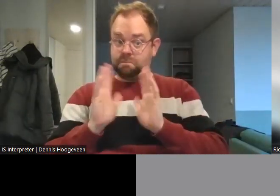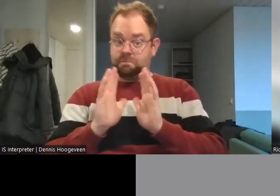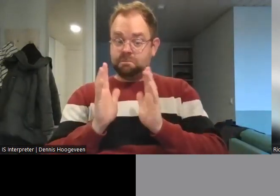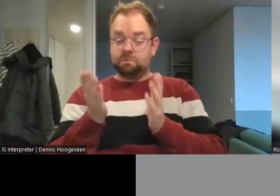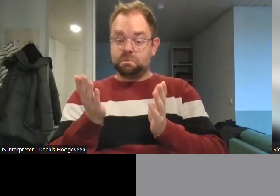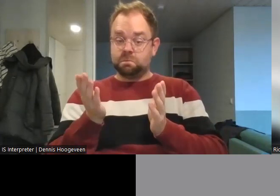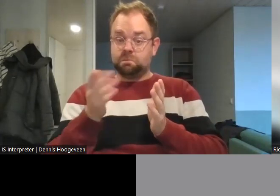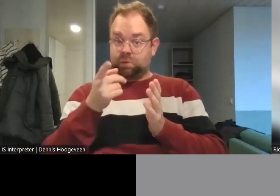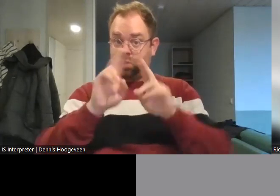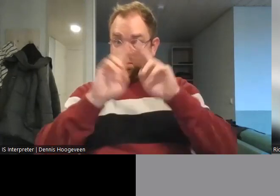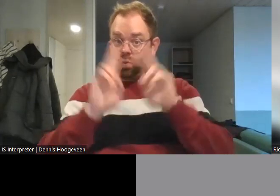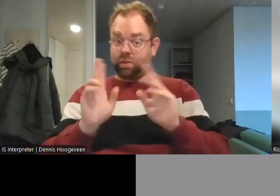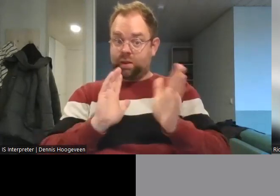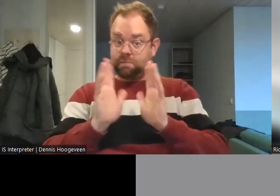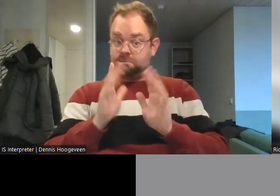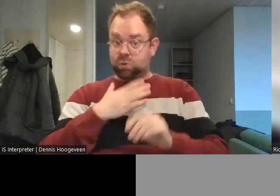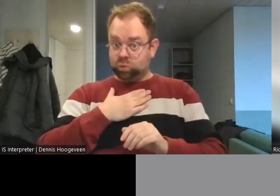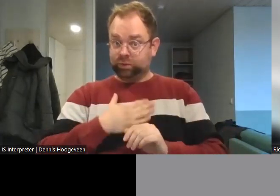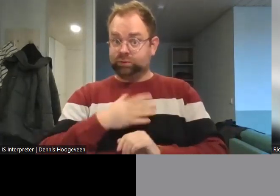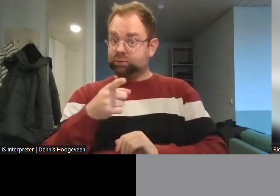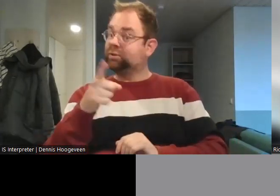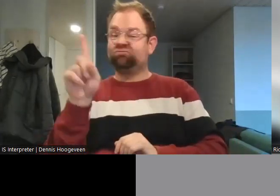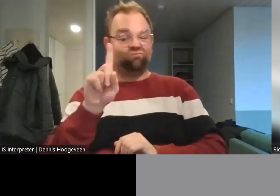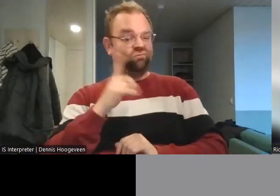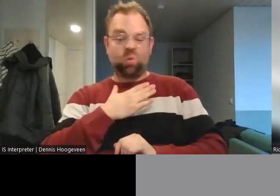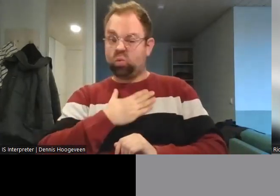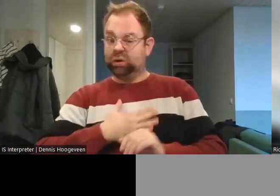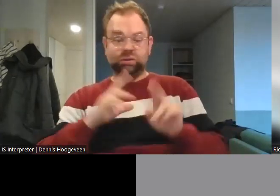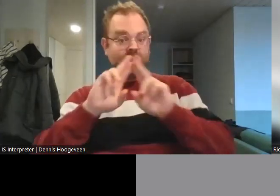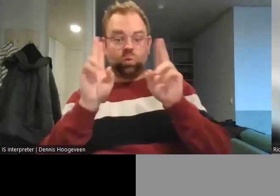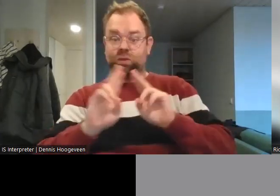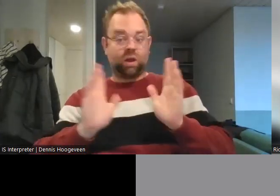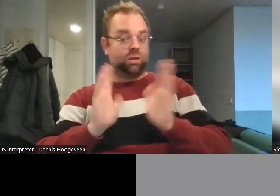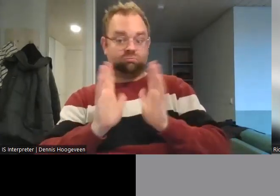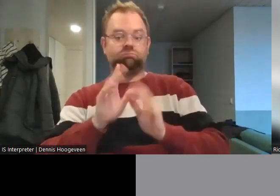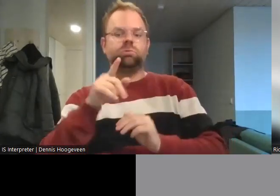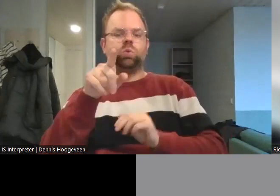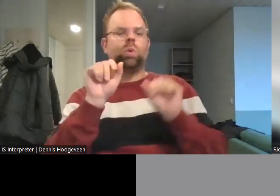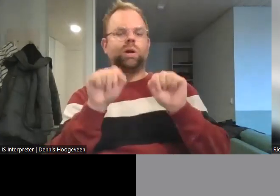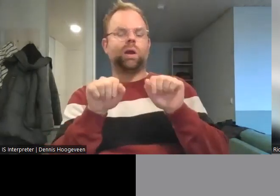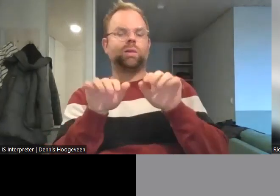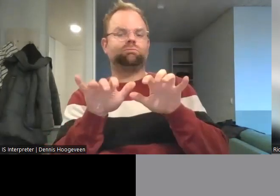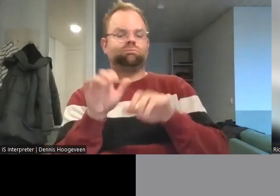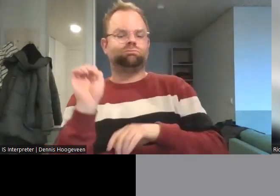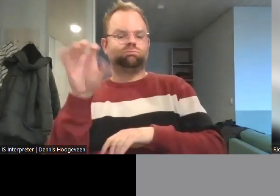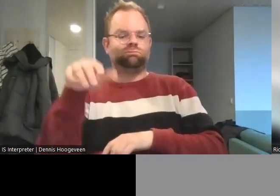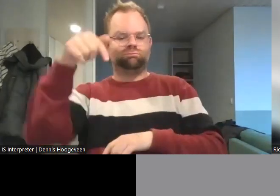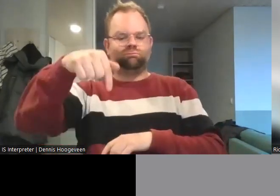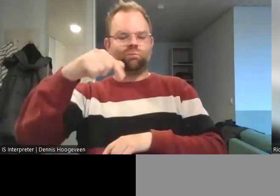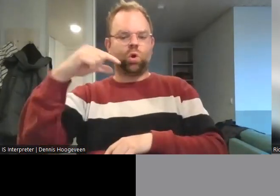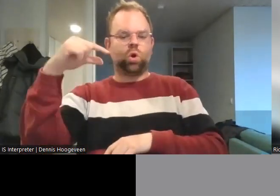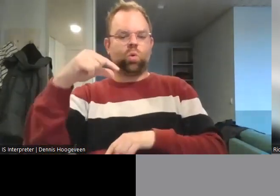Q&A, we can as well read them. Yeah, we have international sign interpreter, but I don't know if you are comfortable, Caroline, with